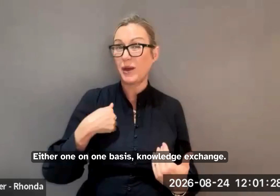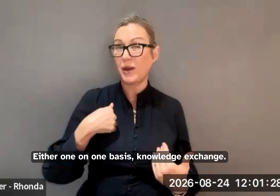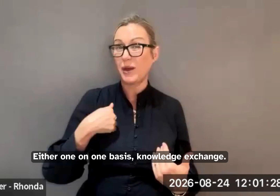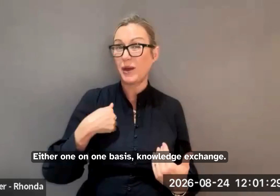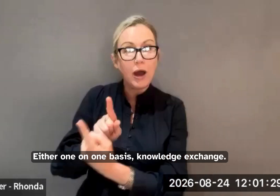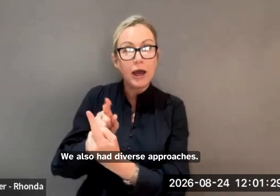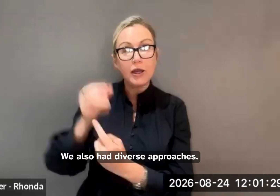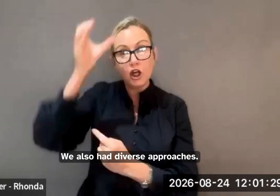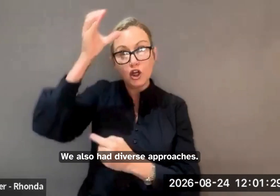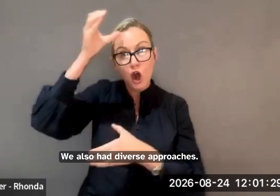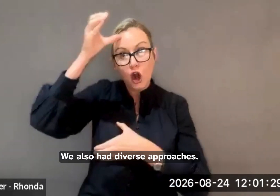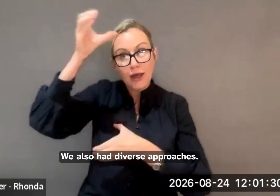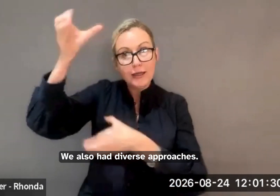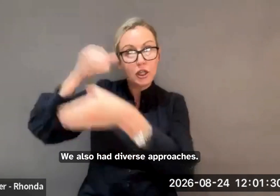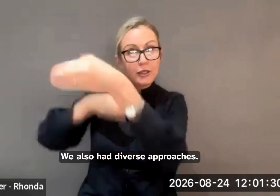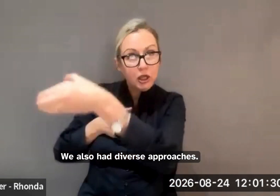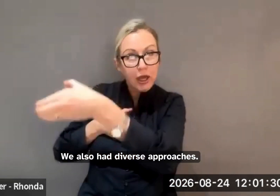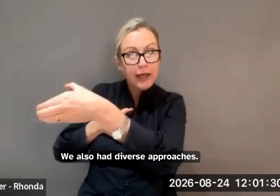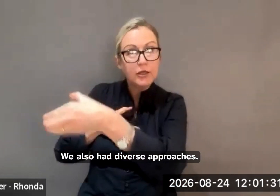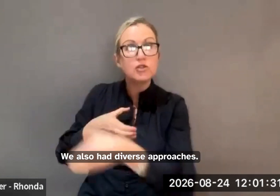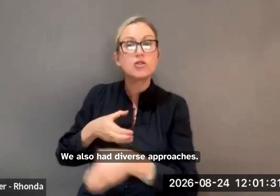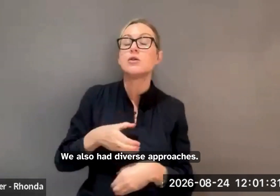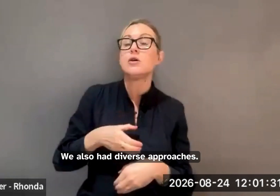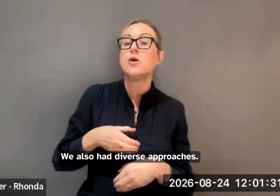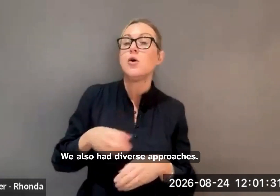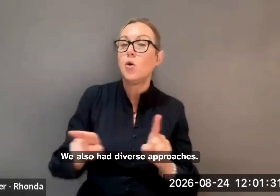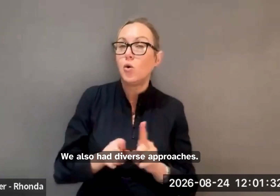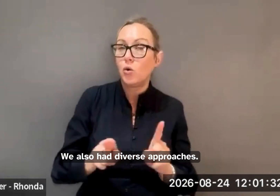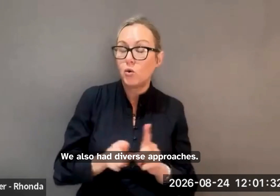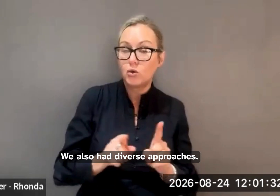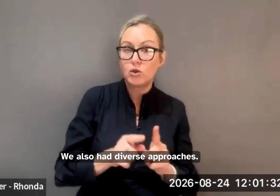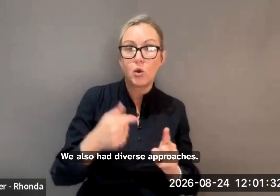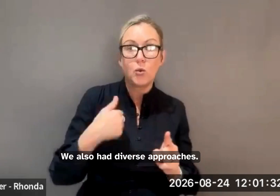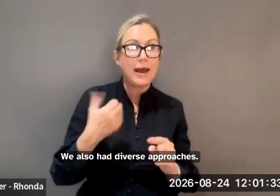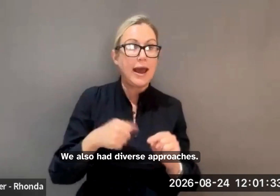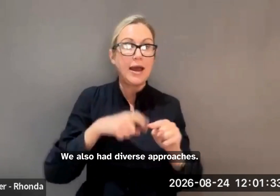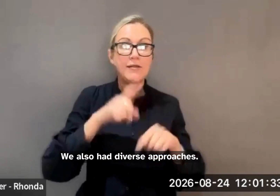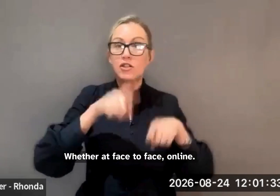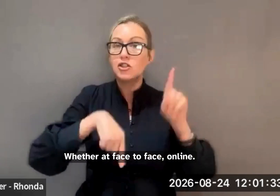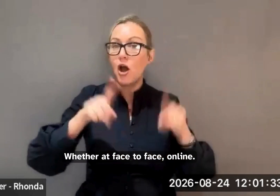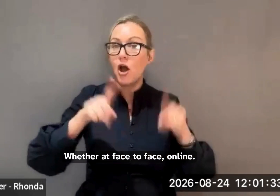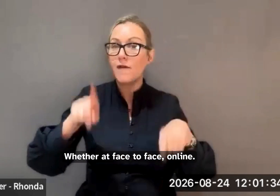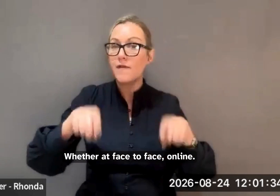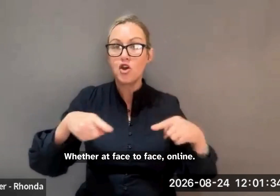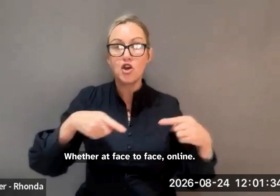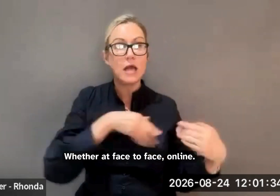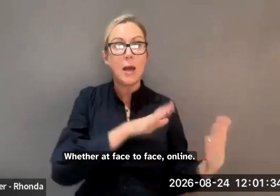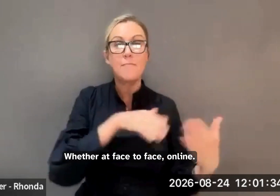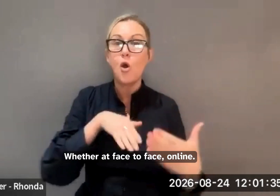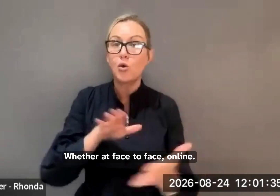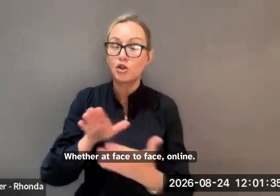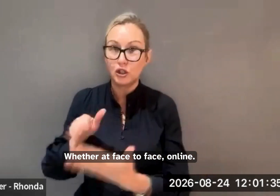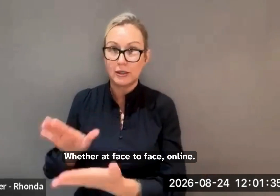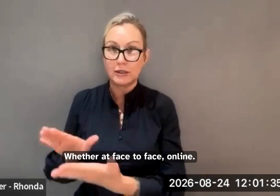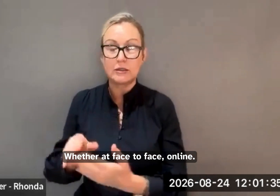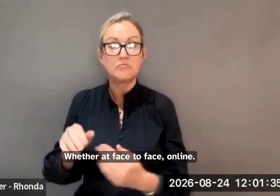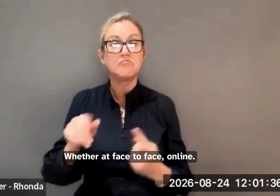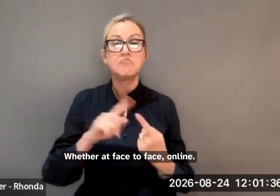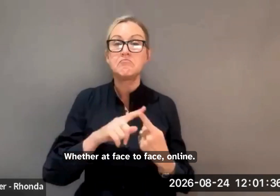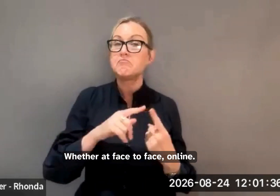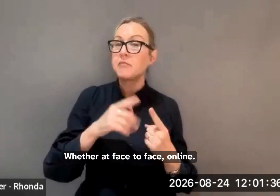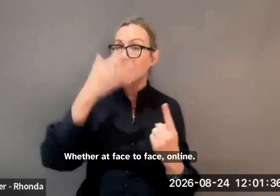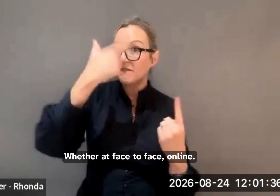knowledge exchange. We also had diverse approaches, whether at